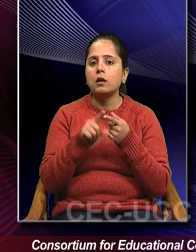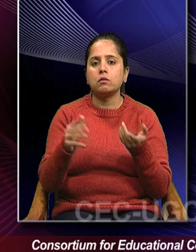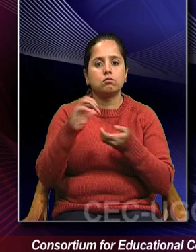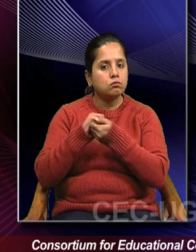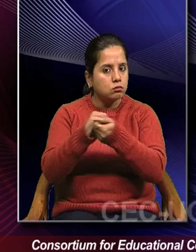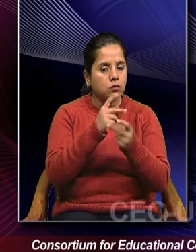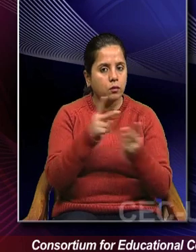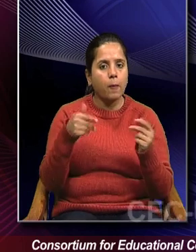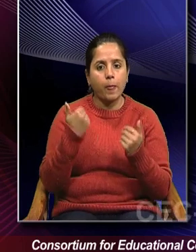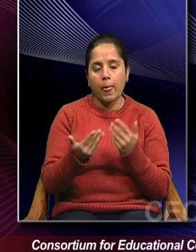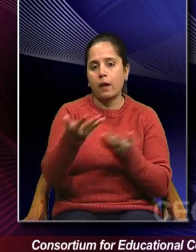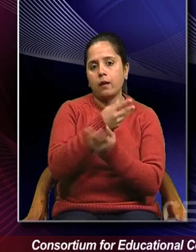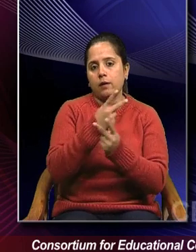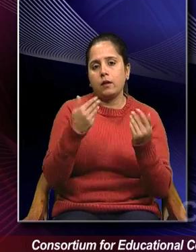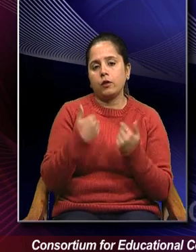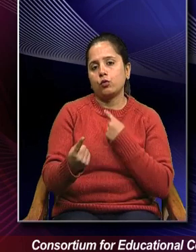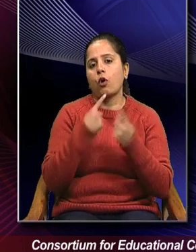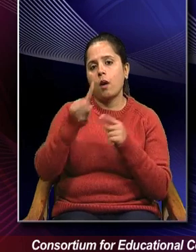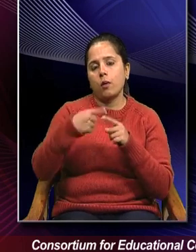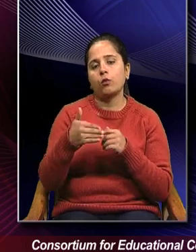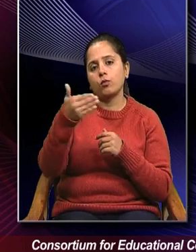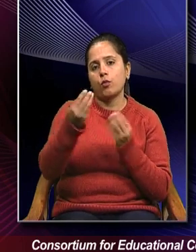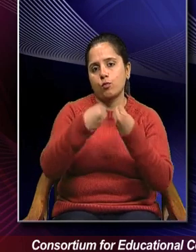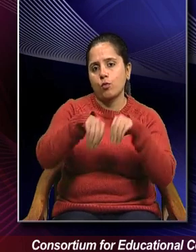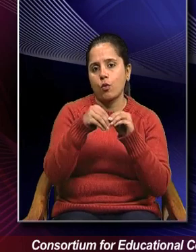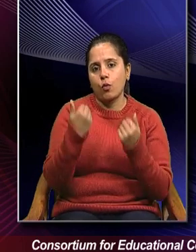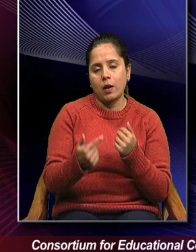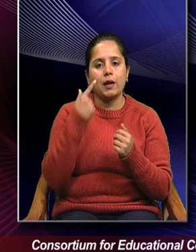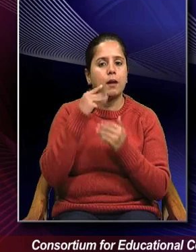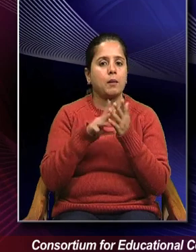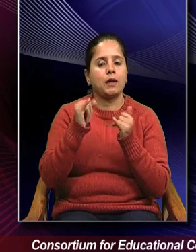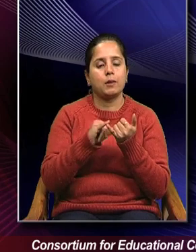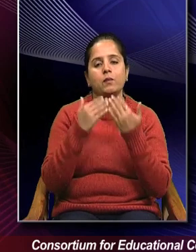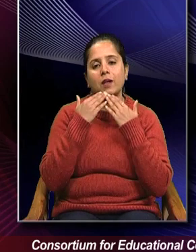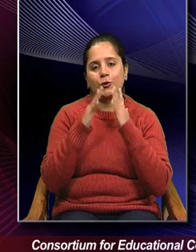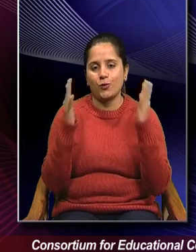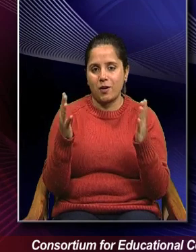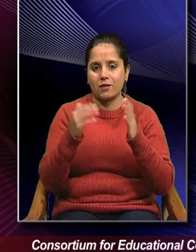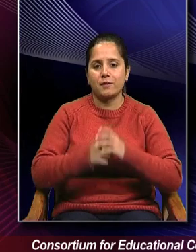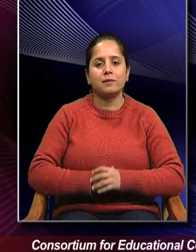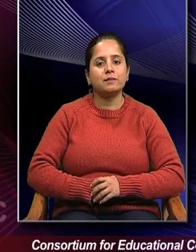So, in the course of a discussion, we will talk about further about imperialism. Thank you very much.